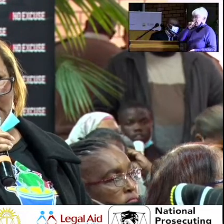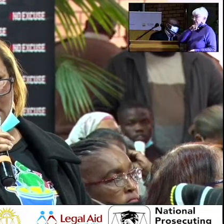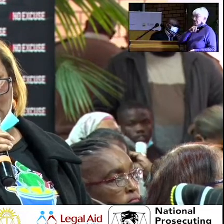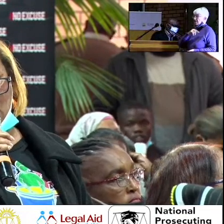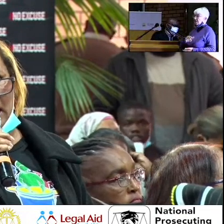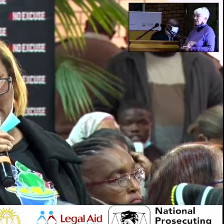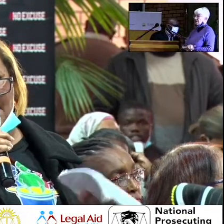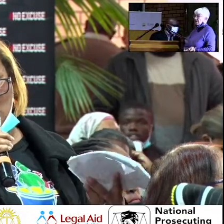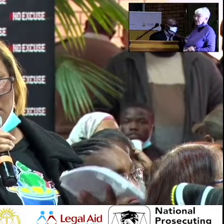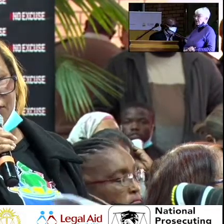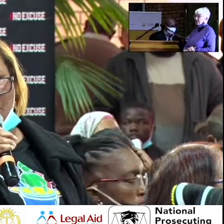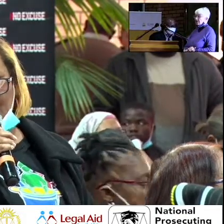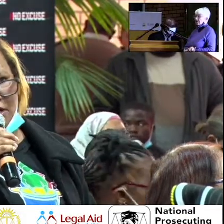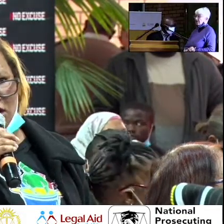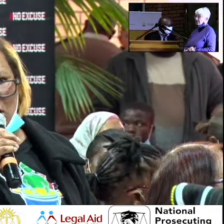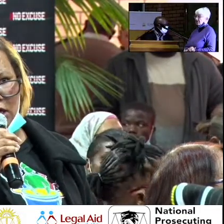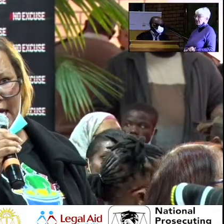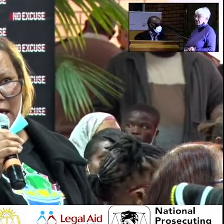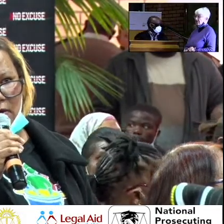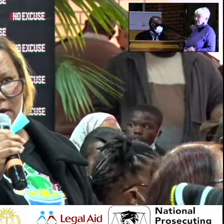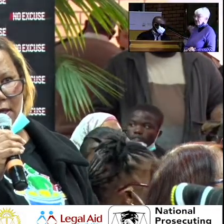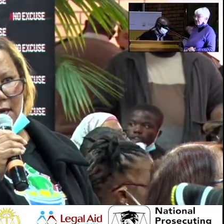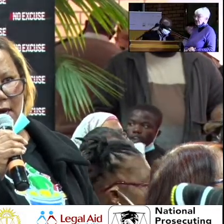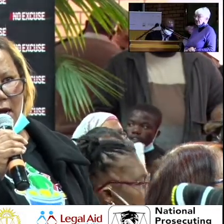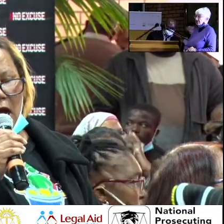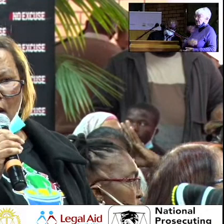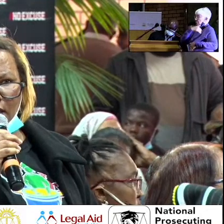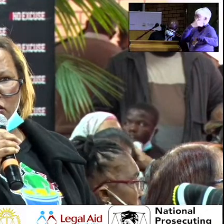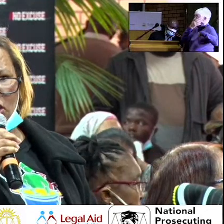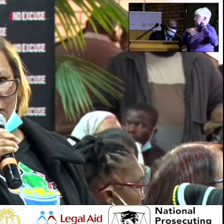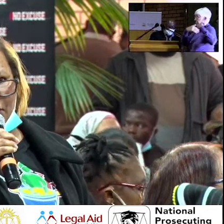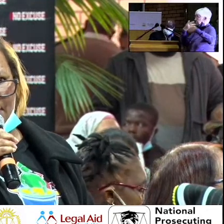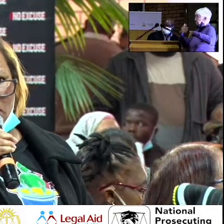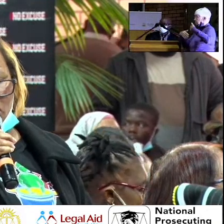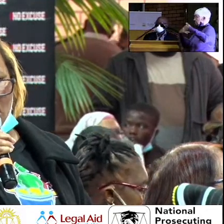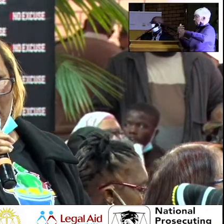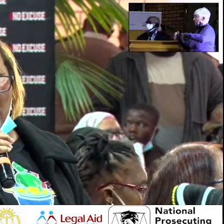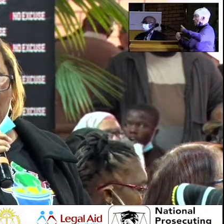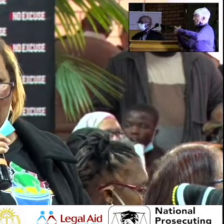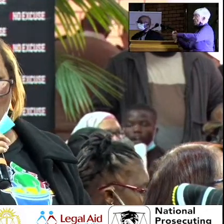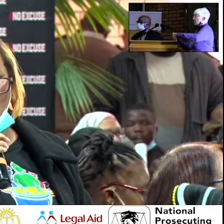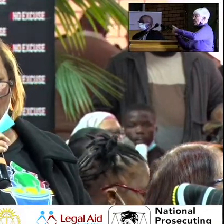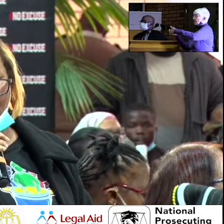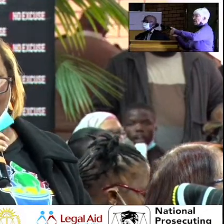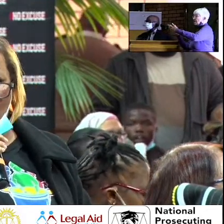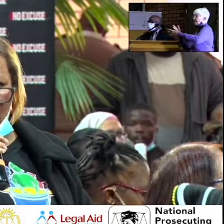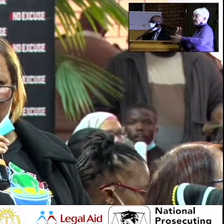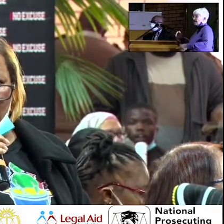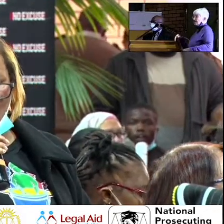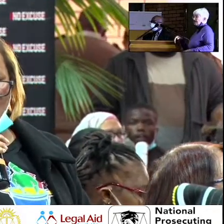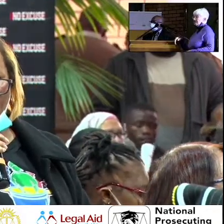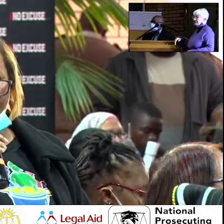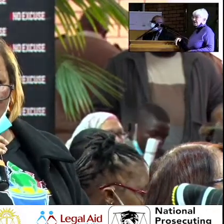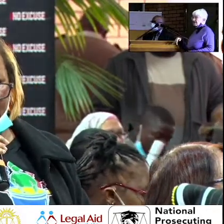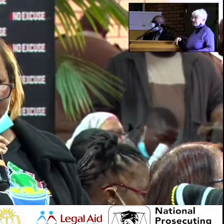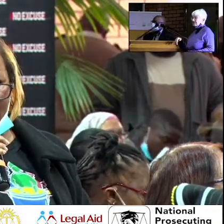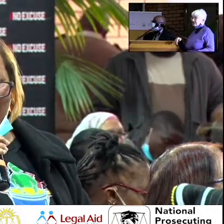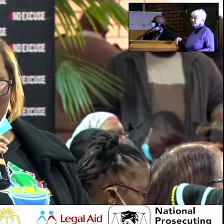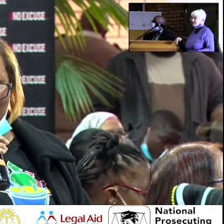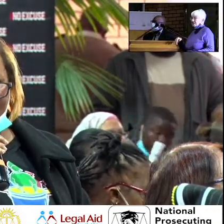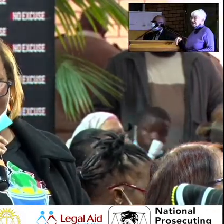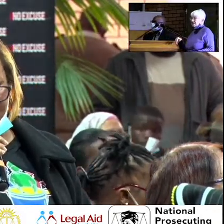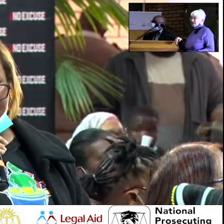been coming on for very long now. I want to know from you, how will Belhar